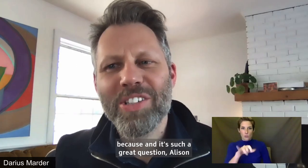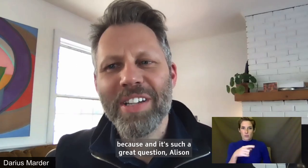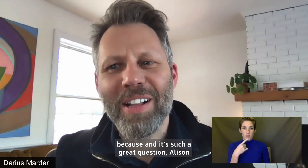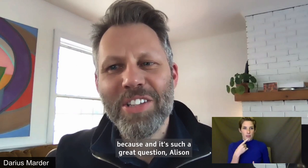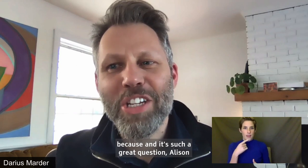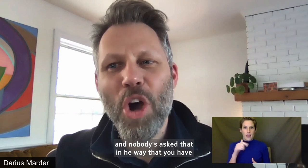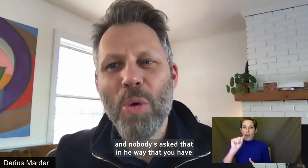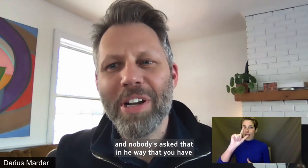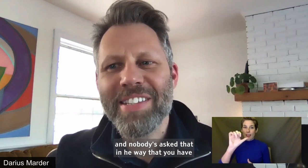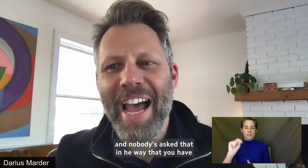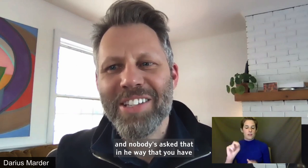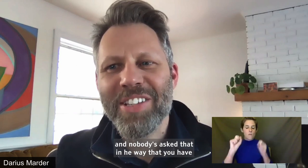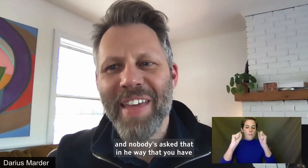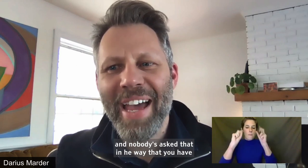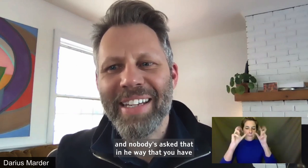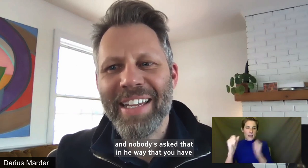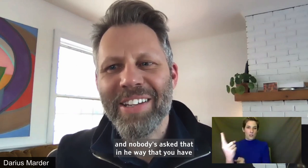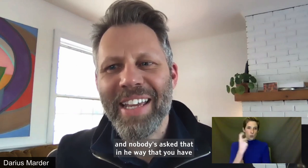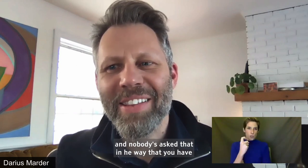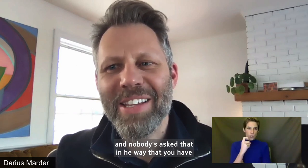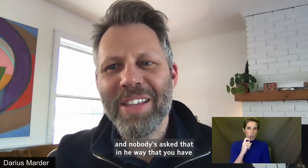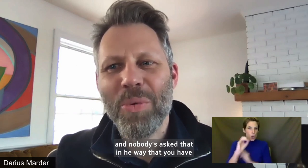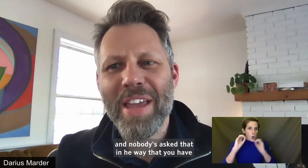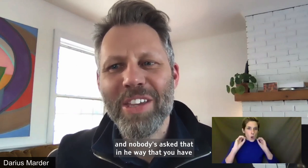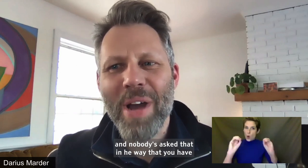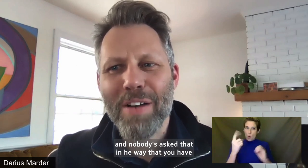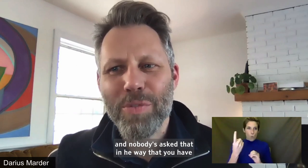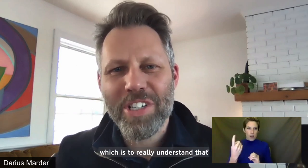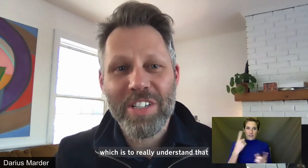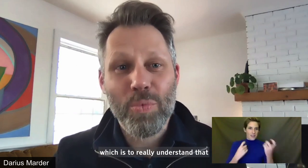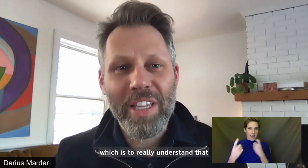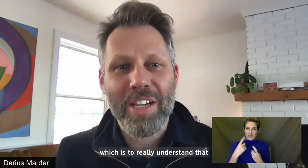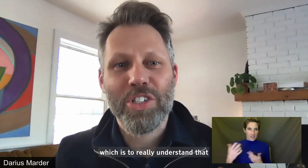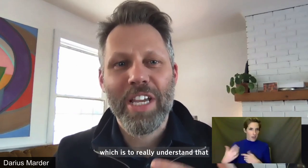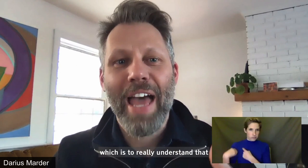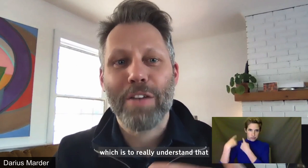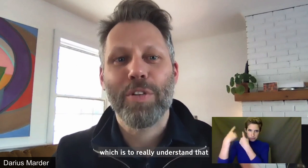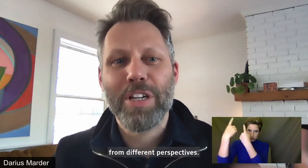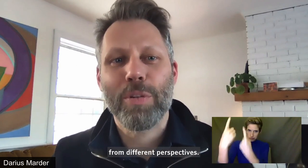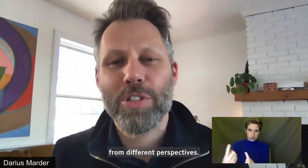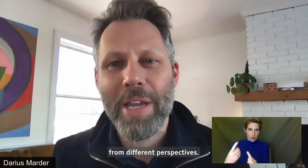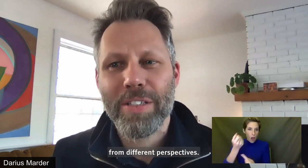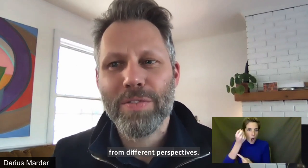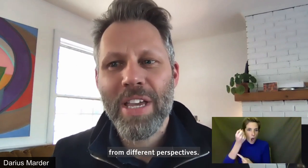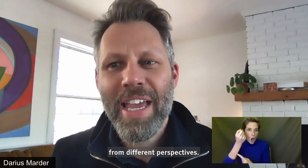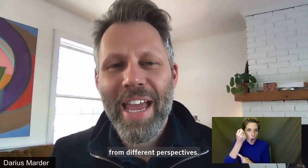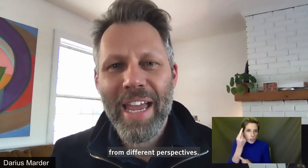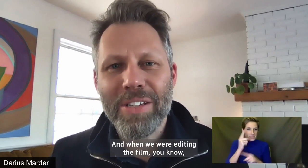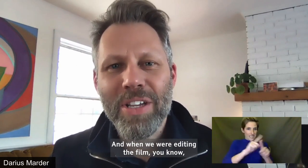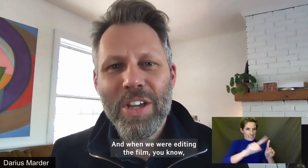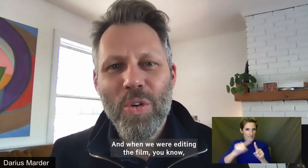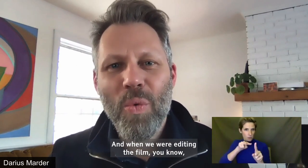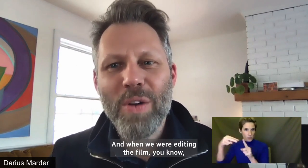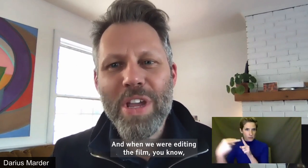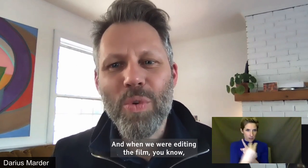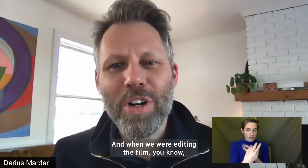great question, Alison, and nobody's asked that in the way that you have, which is to really understand that from different perspectives.